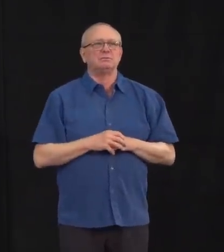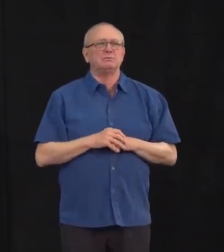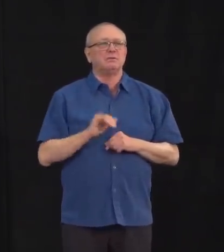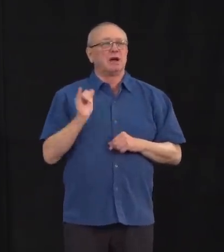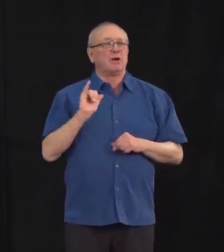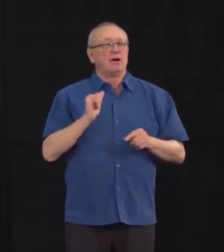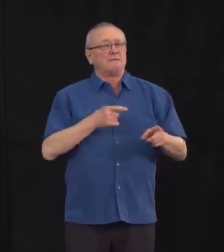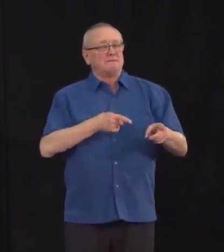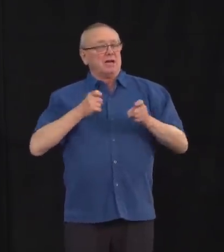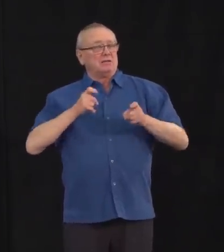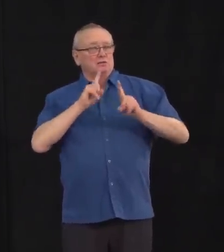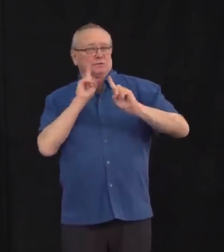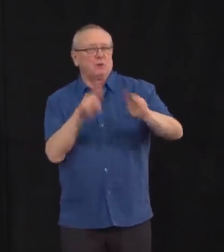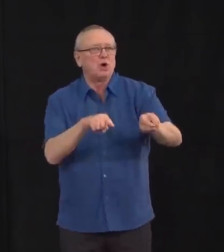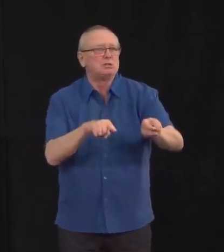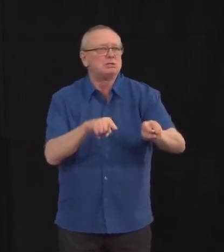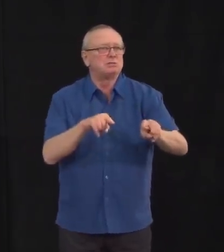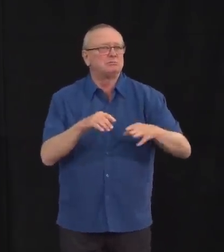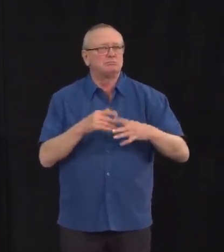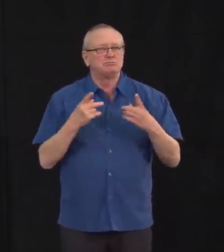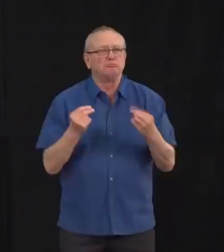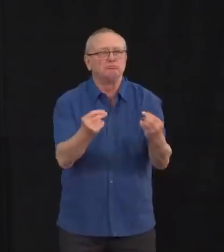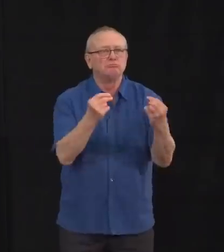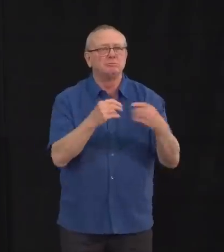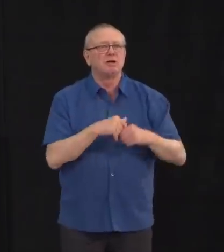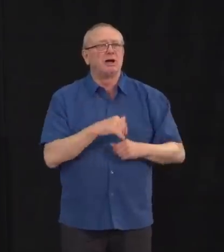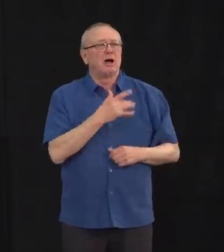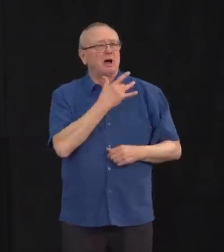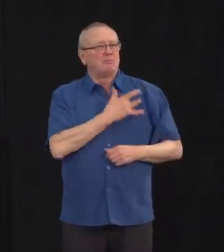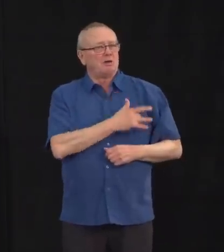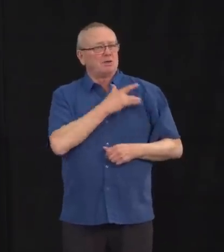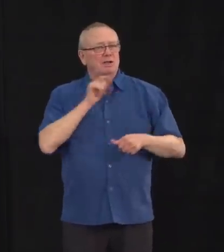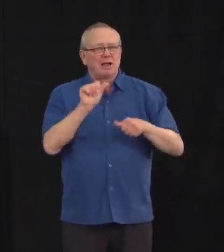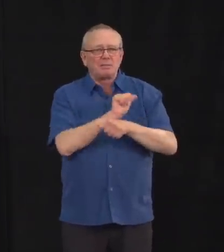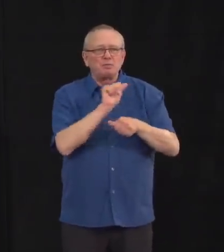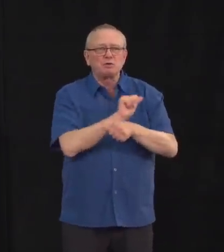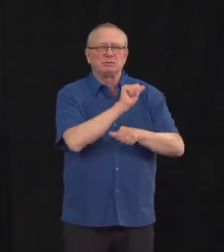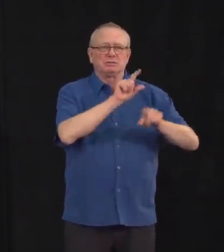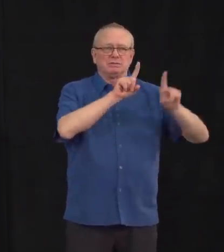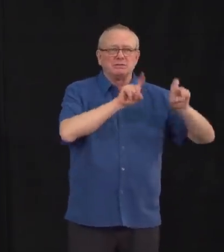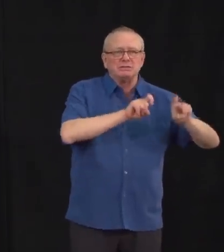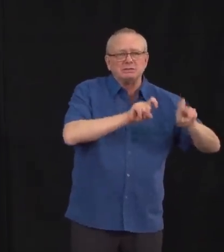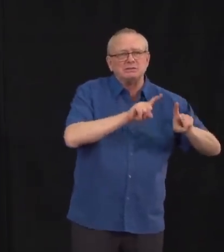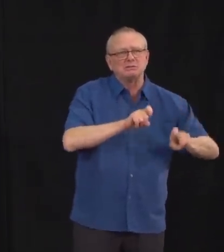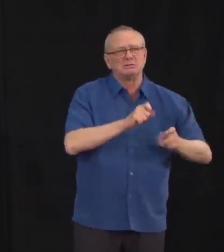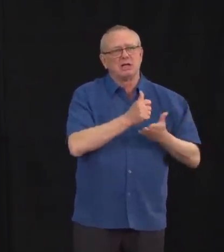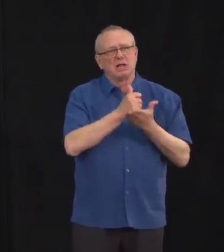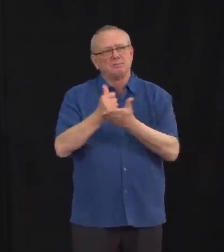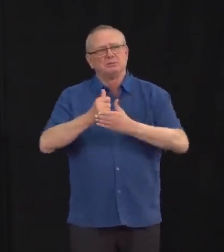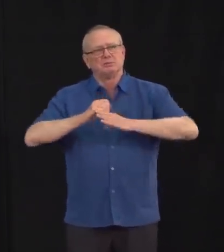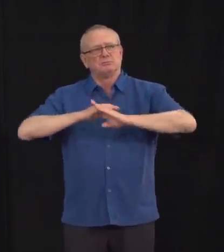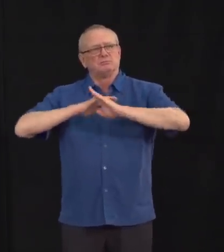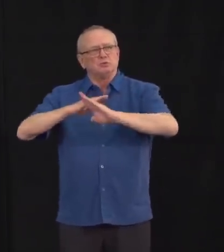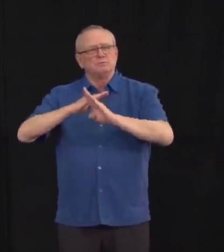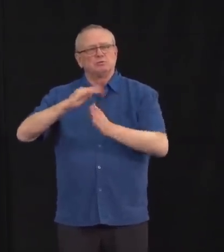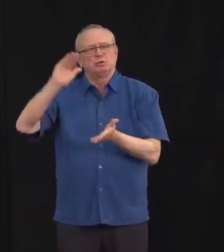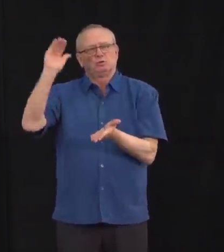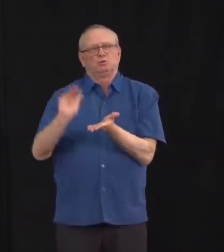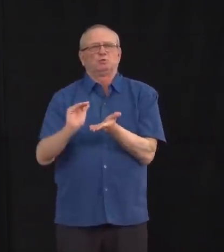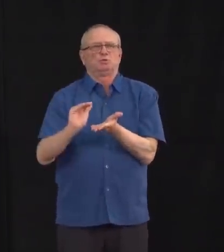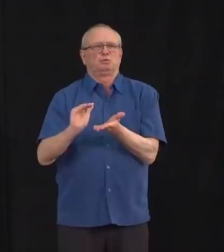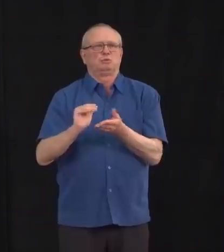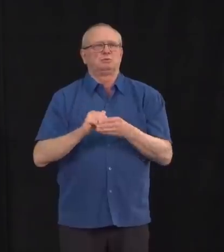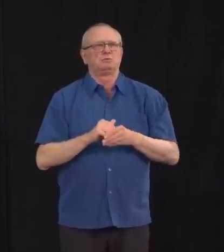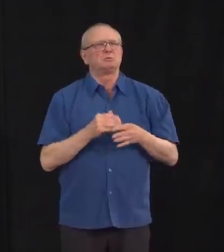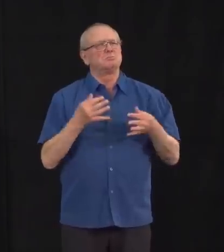critical element of our province's response to COVID-19, and it's essential to our province's relaunch strategy. Our